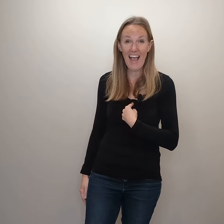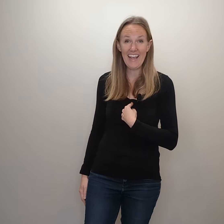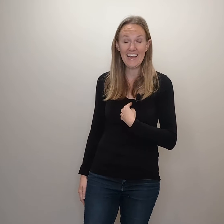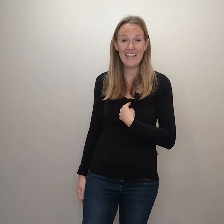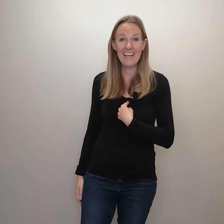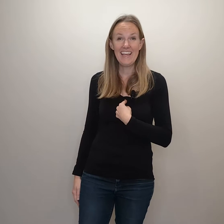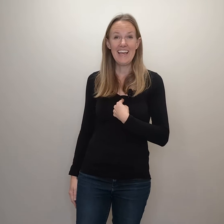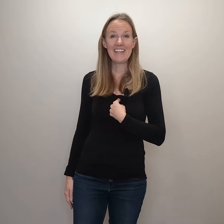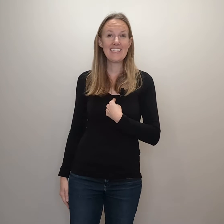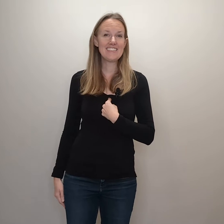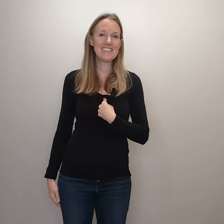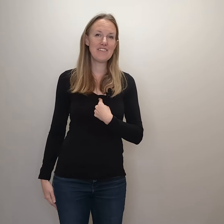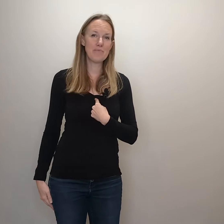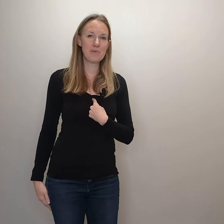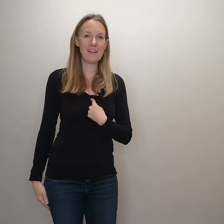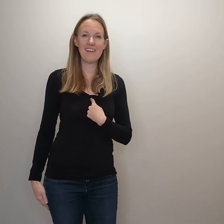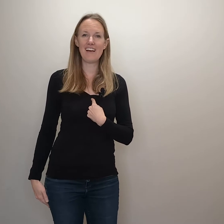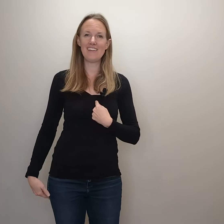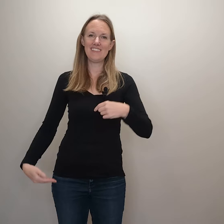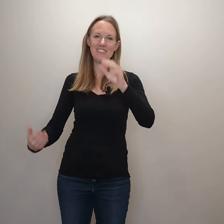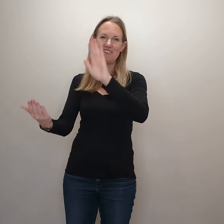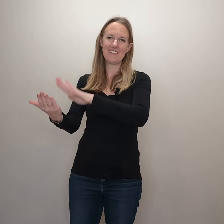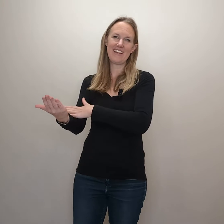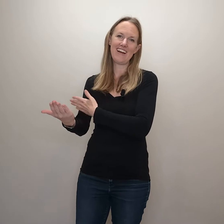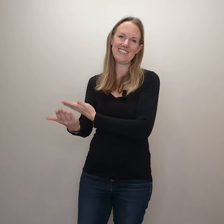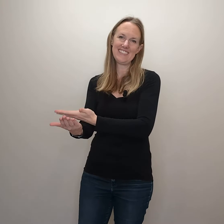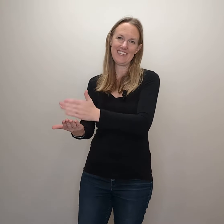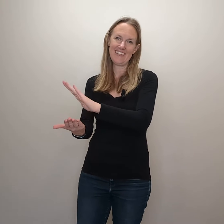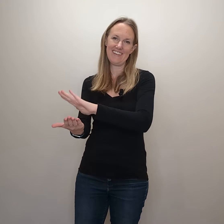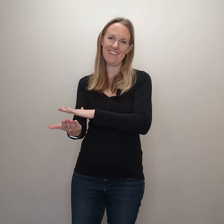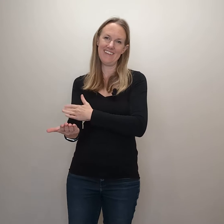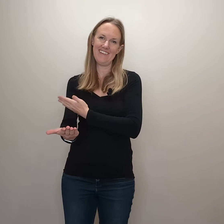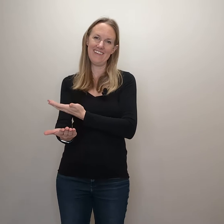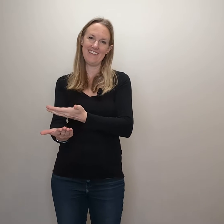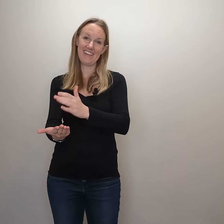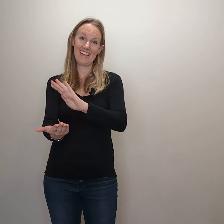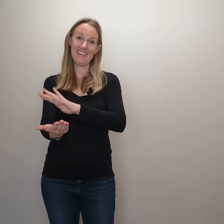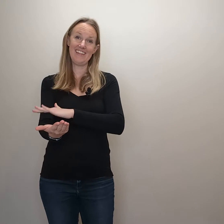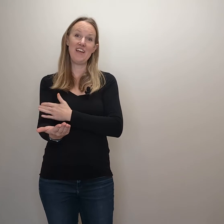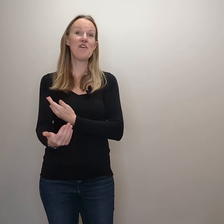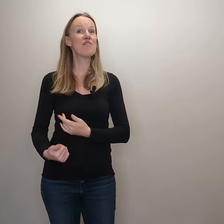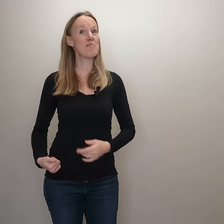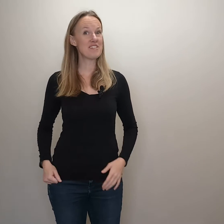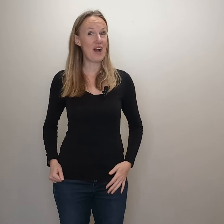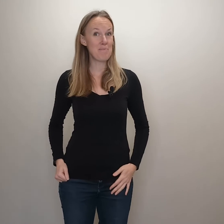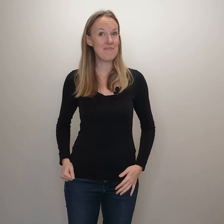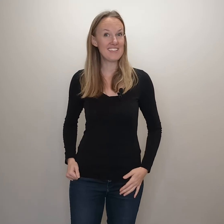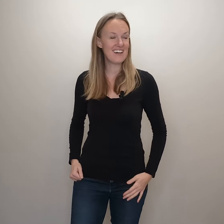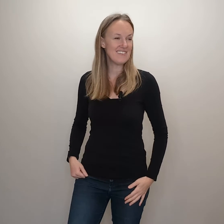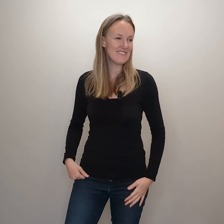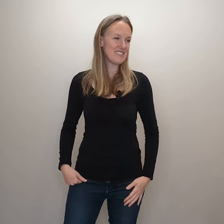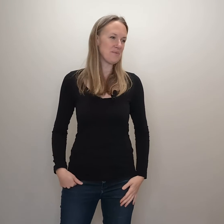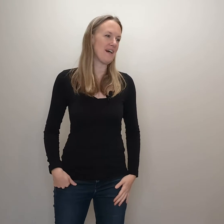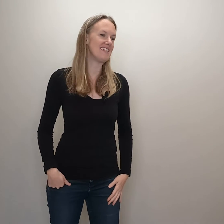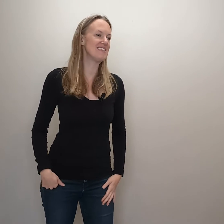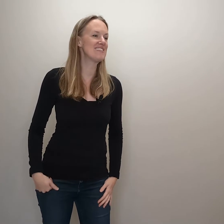I. And then instead of bring, I'm going to do that I sing. Okay? From the top. That's all of verse 1.